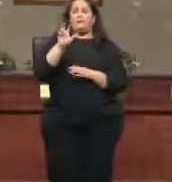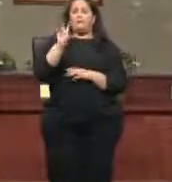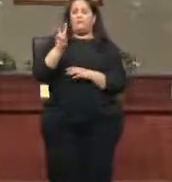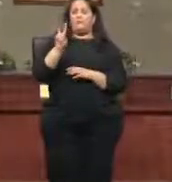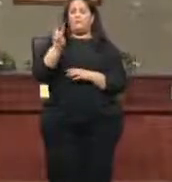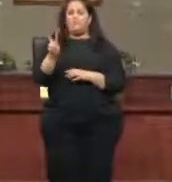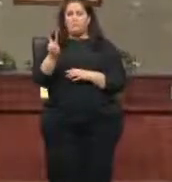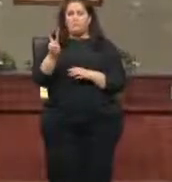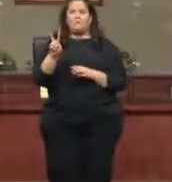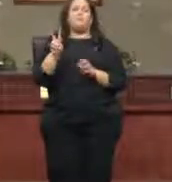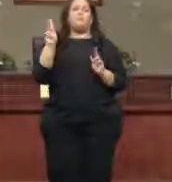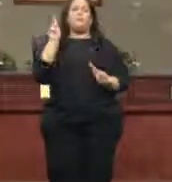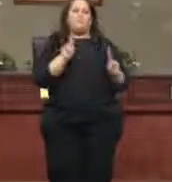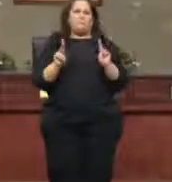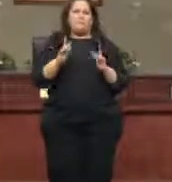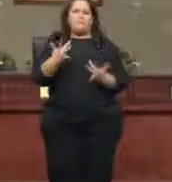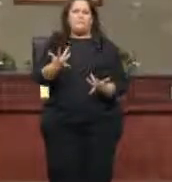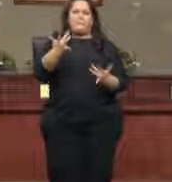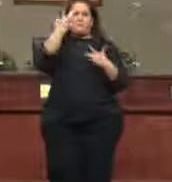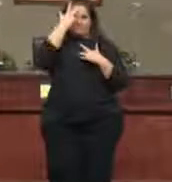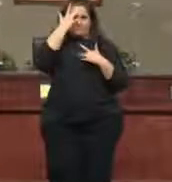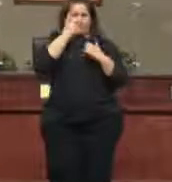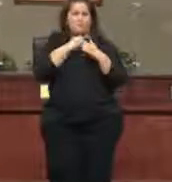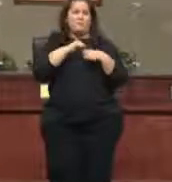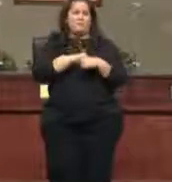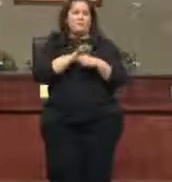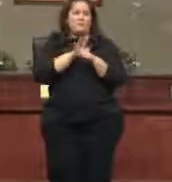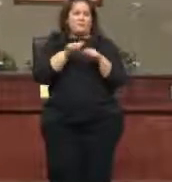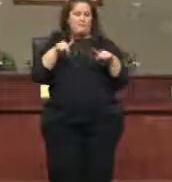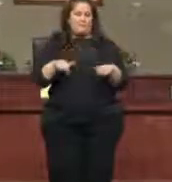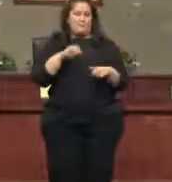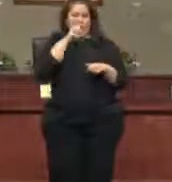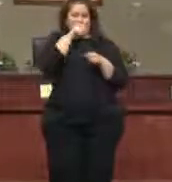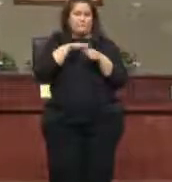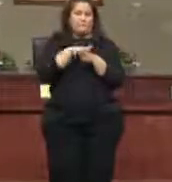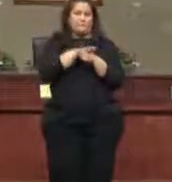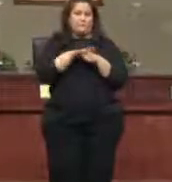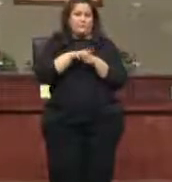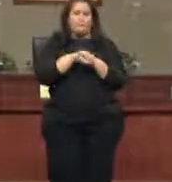130,372 reported cases of COVID-19 within our community.